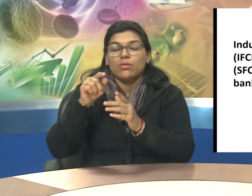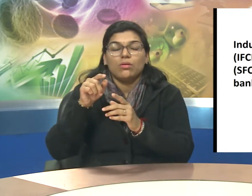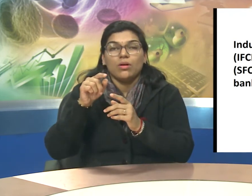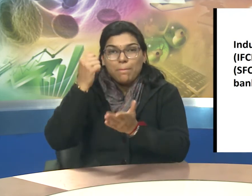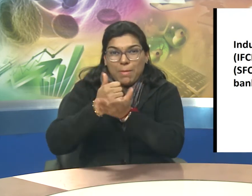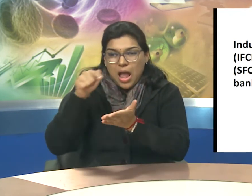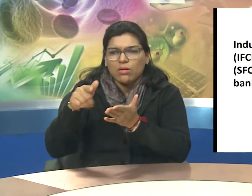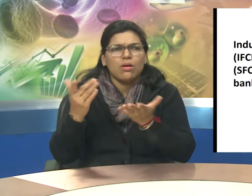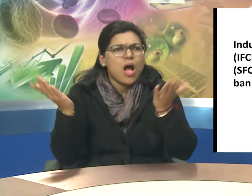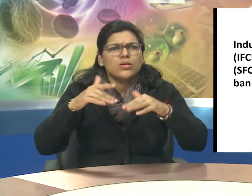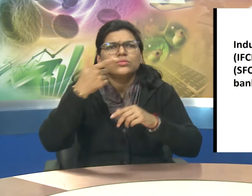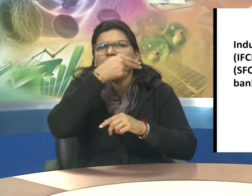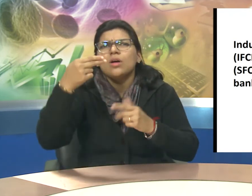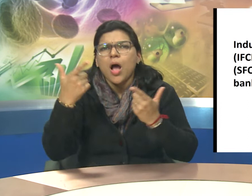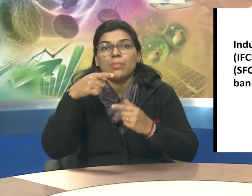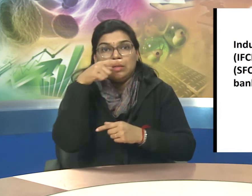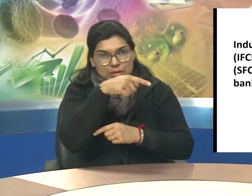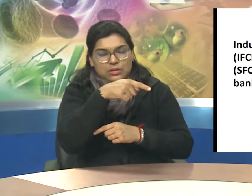Now this development bank